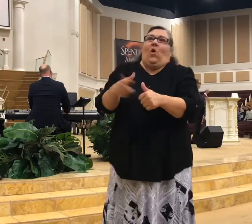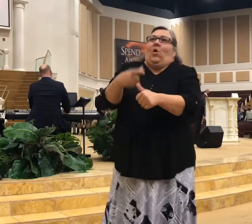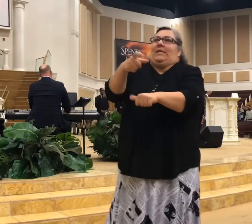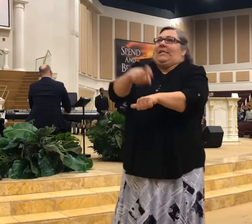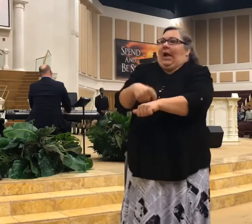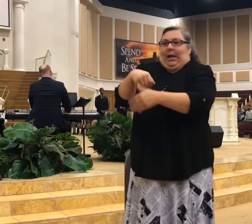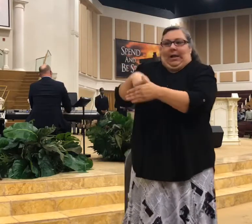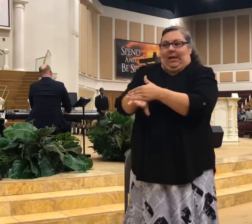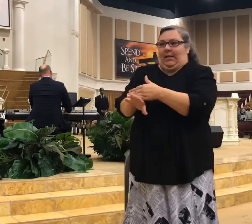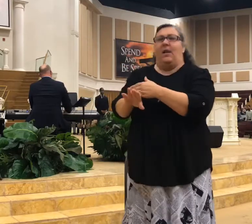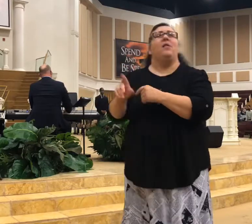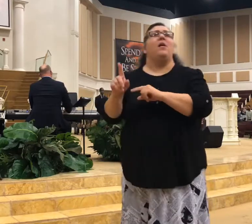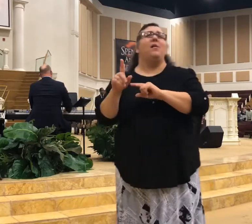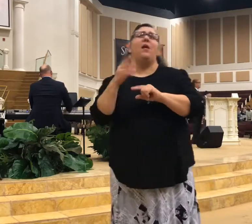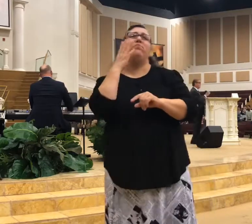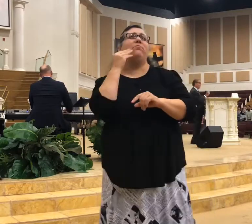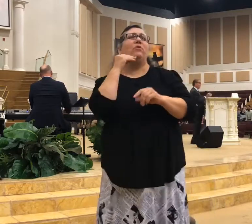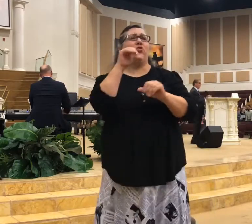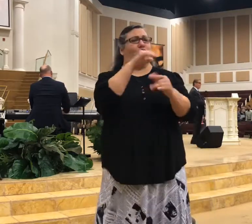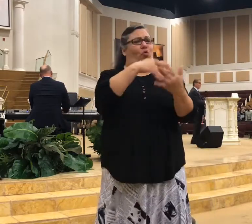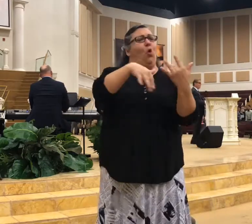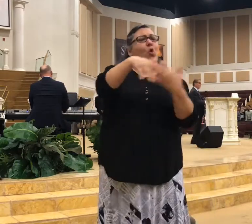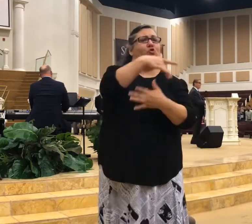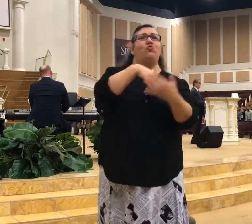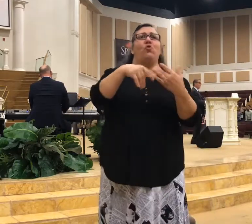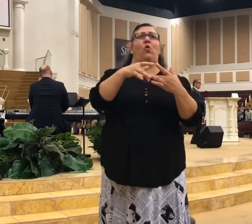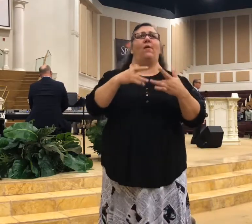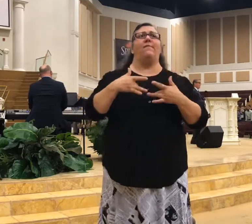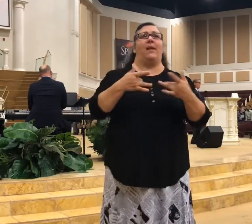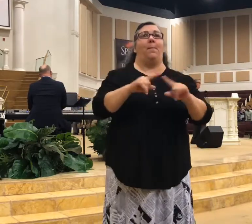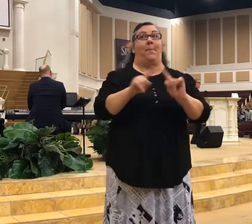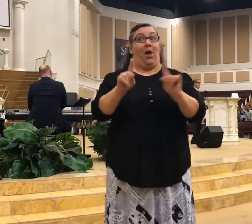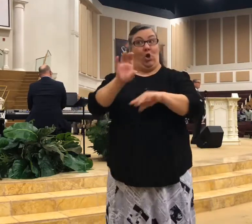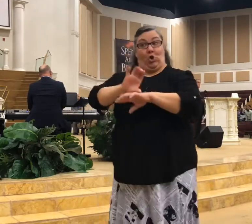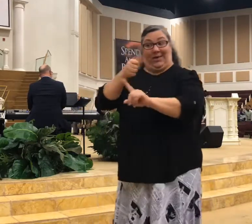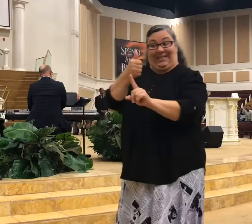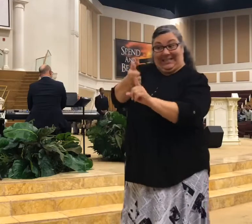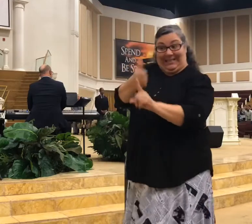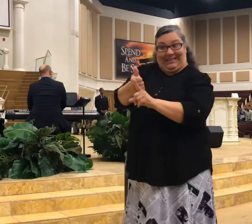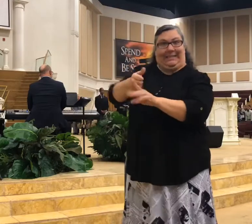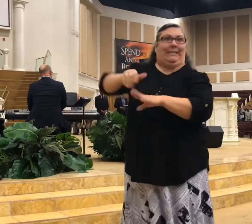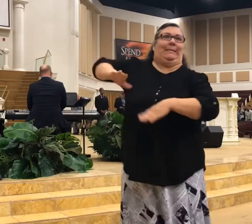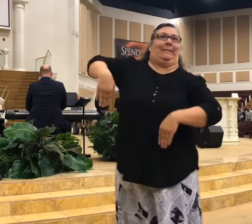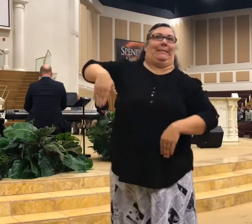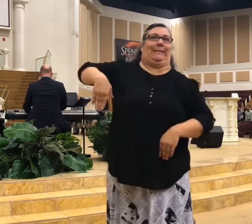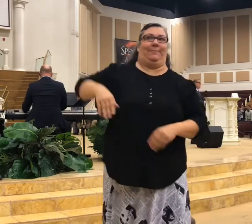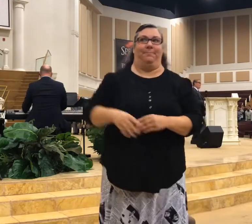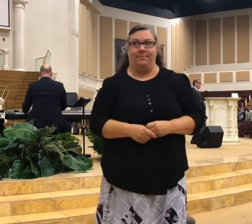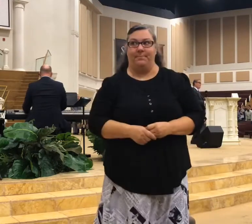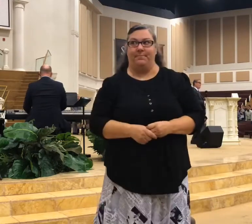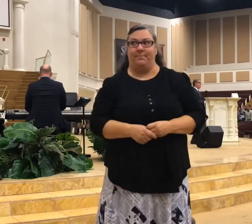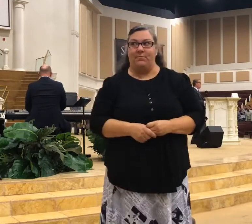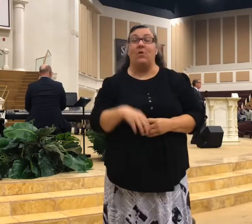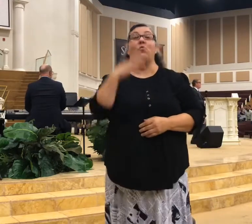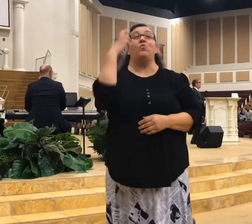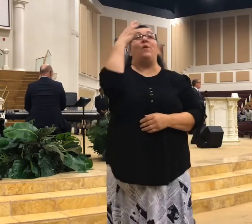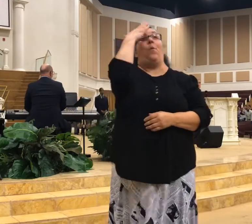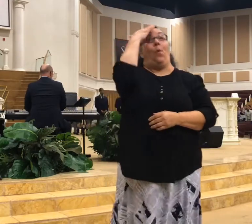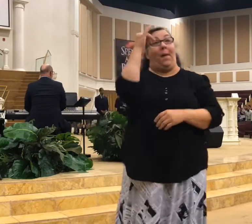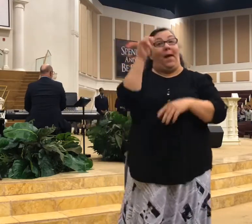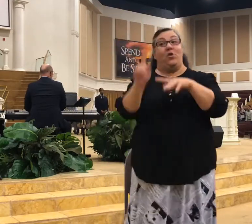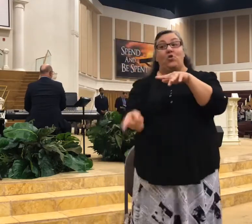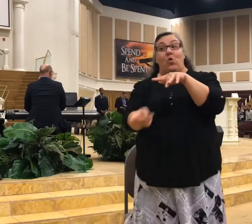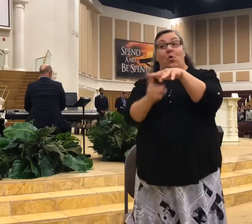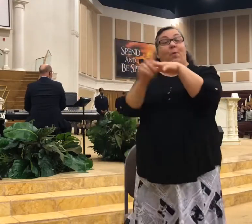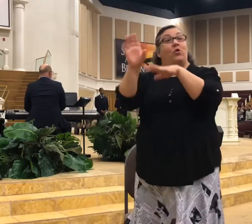to some of the social gatherings, but not to church. But the reason they were there this past Sunday